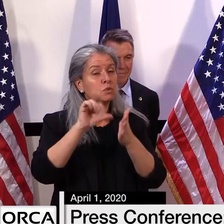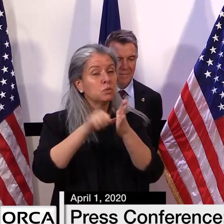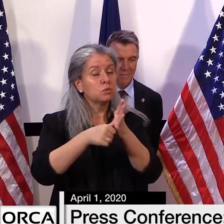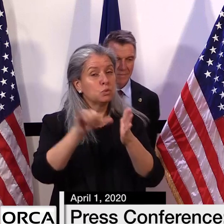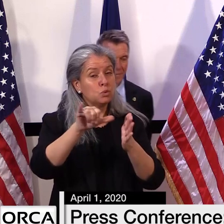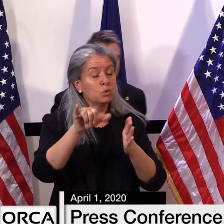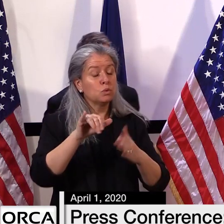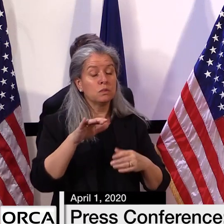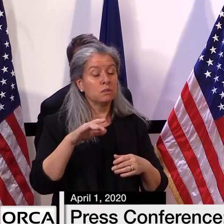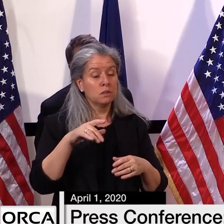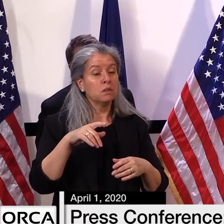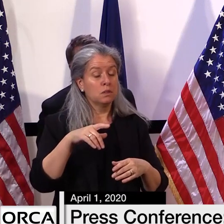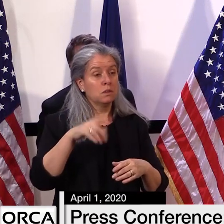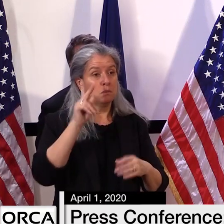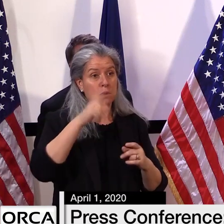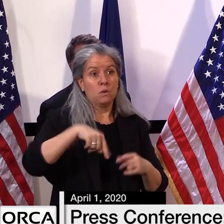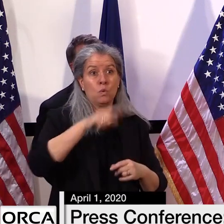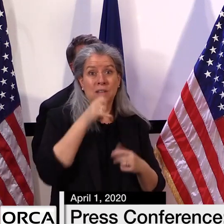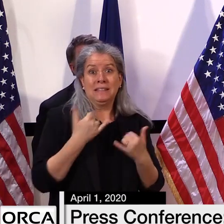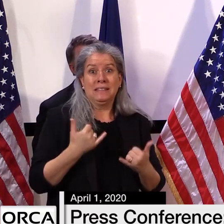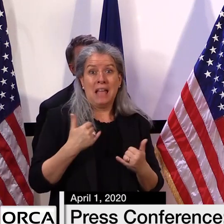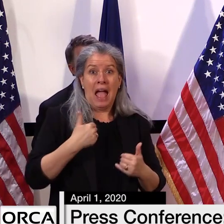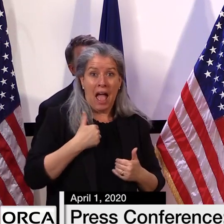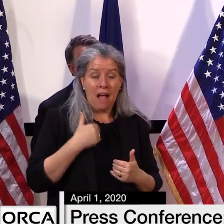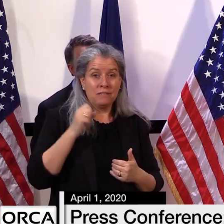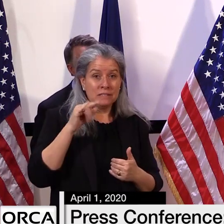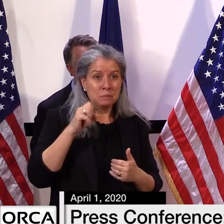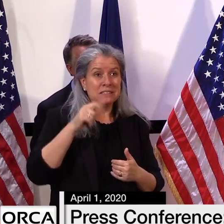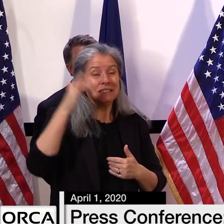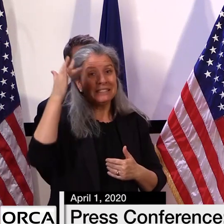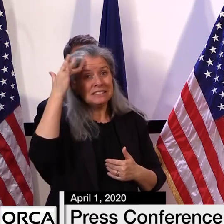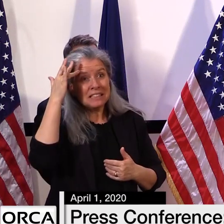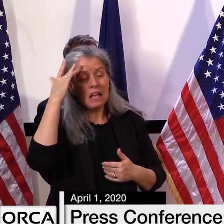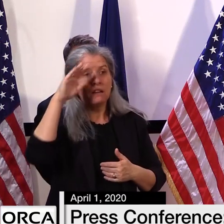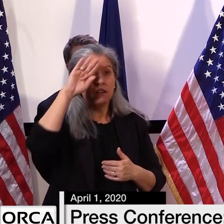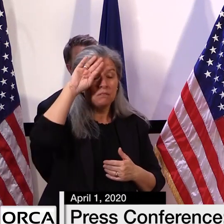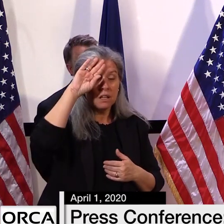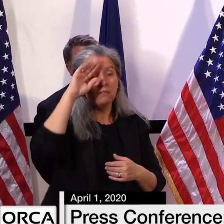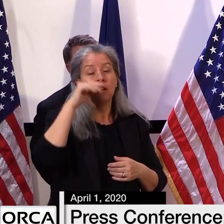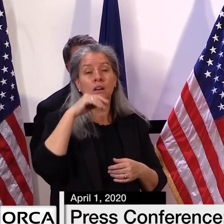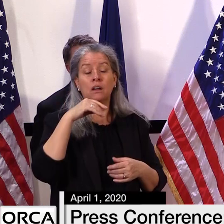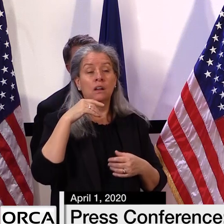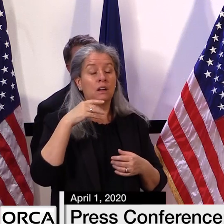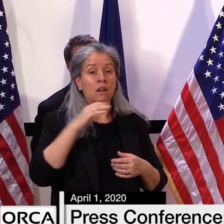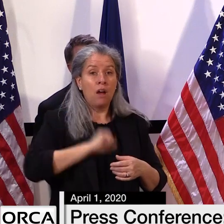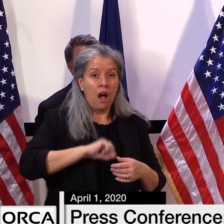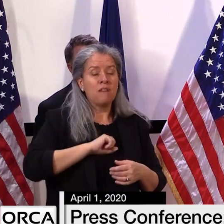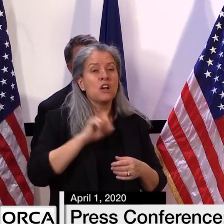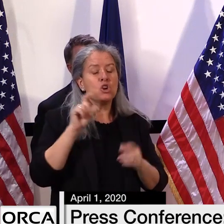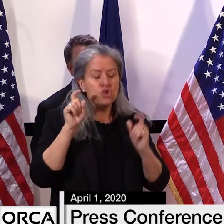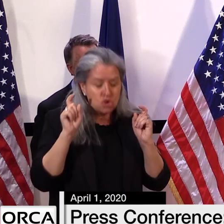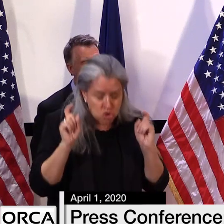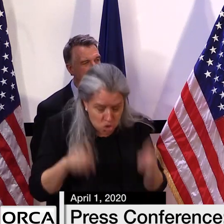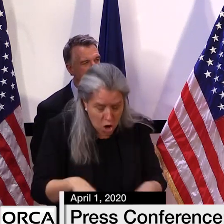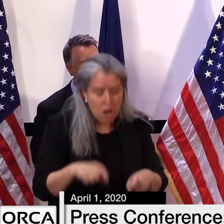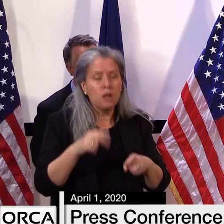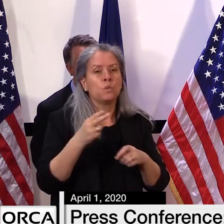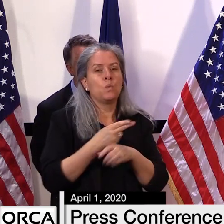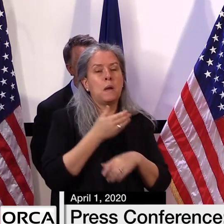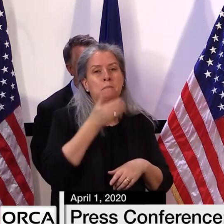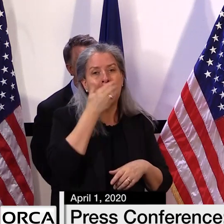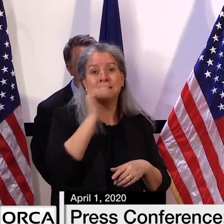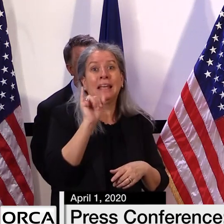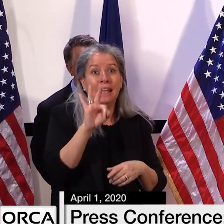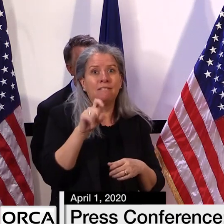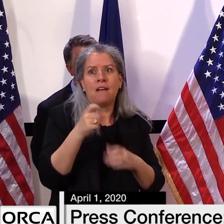that people who are currently ill but have wandered out really should be wearing a mask, because it